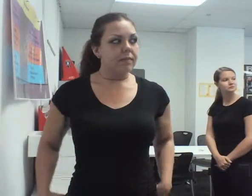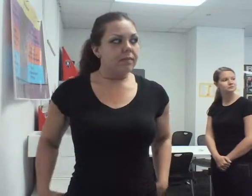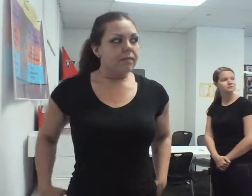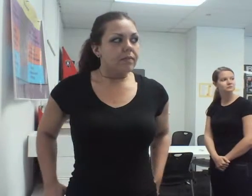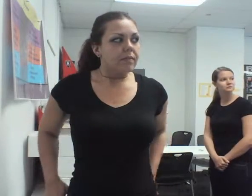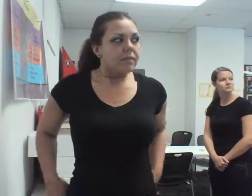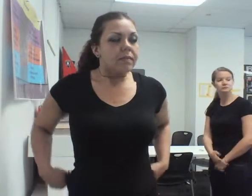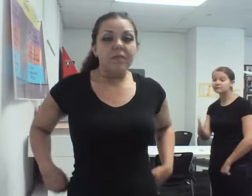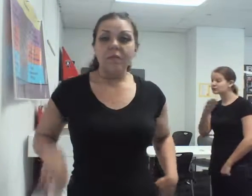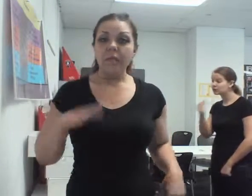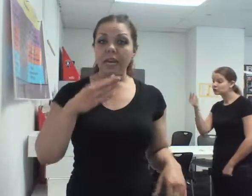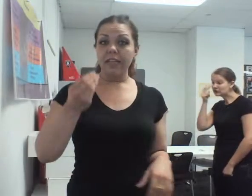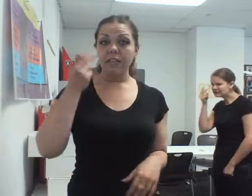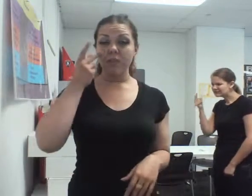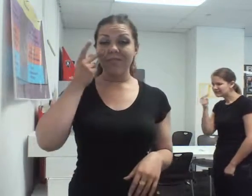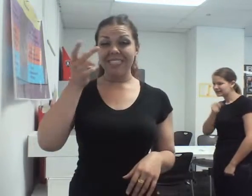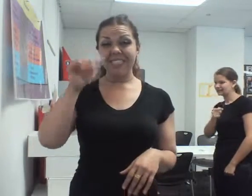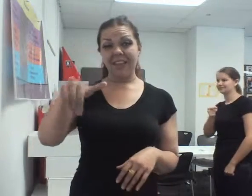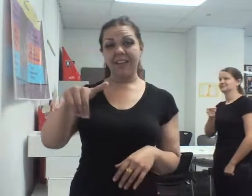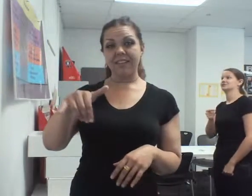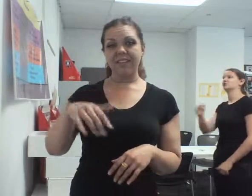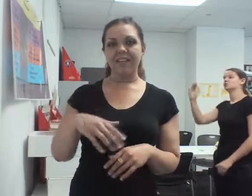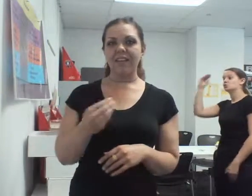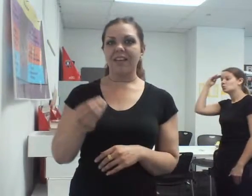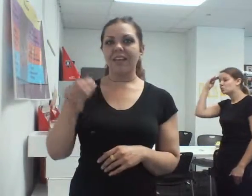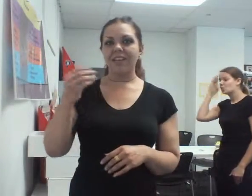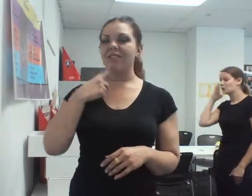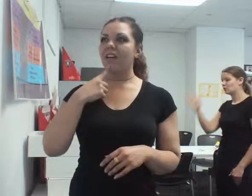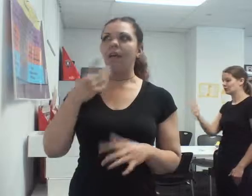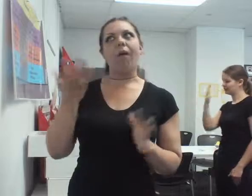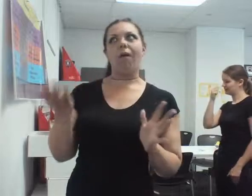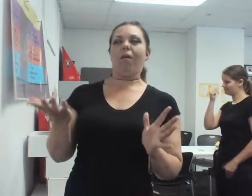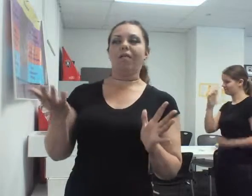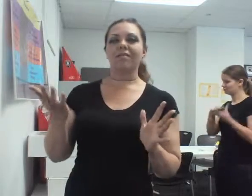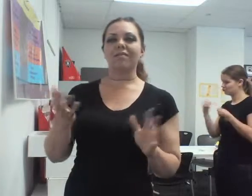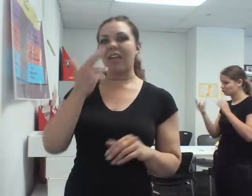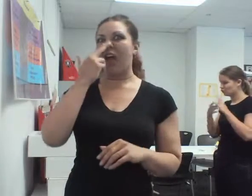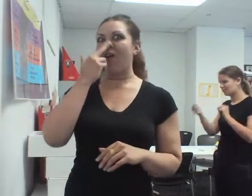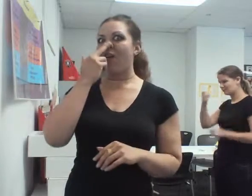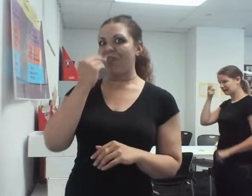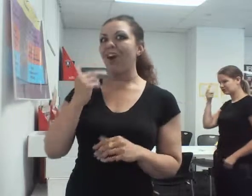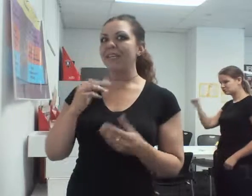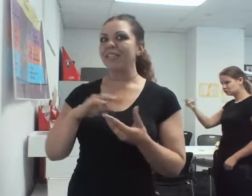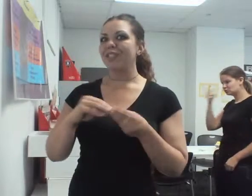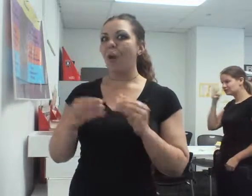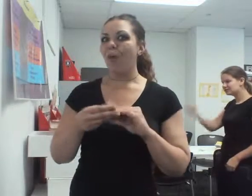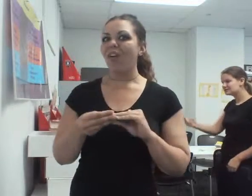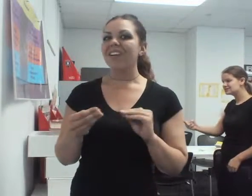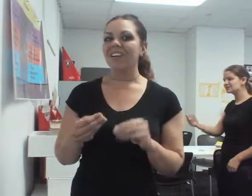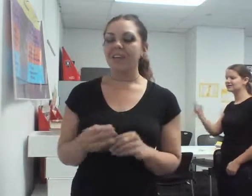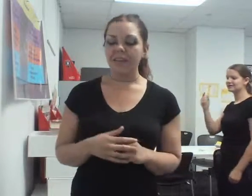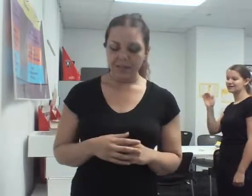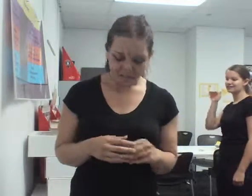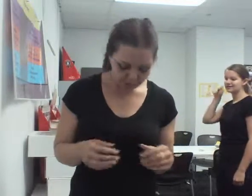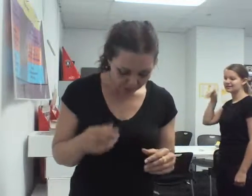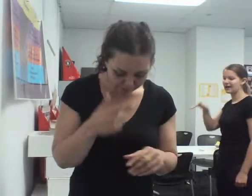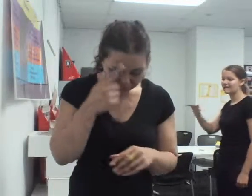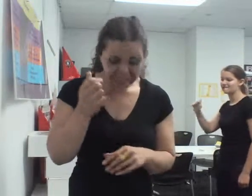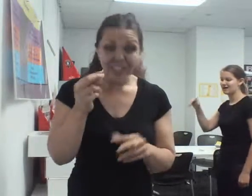And you see that, and you're like, oh, this is going to be a funny story. Right? Because you see, they use that affect. So the way we do it